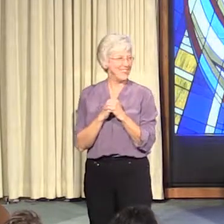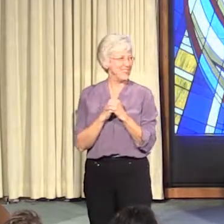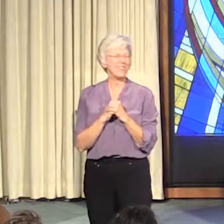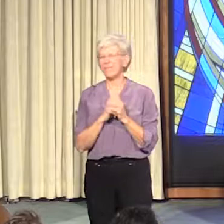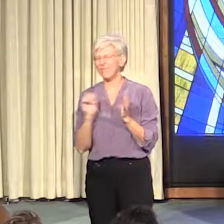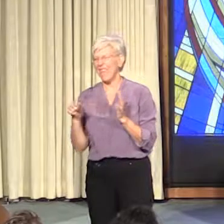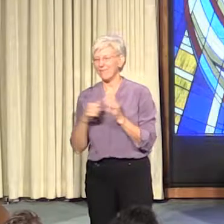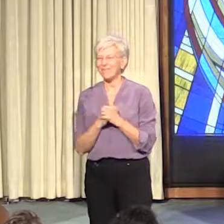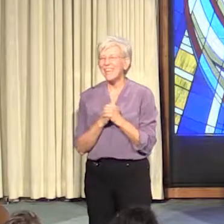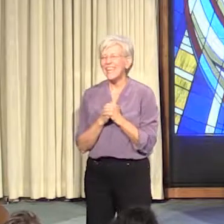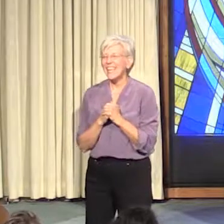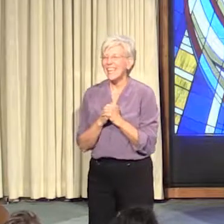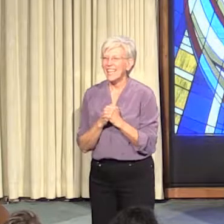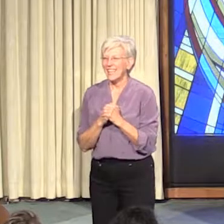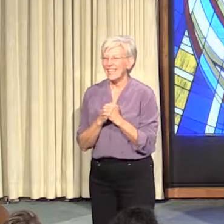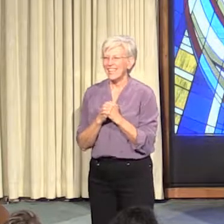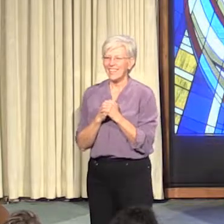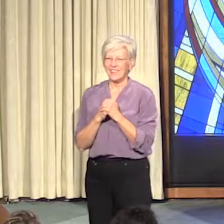Yeah.